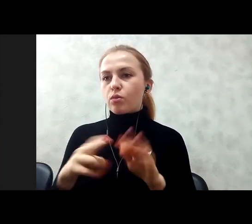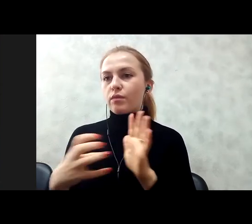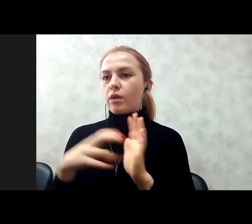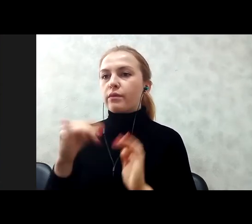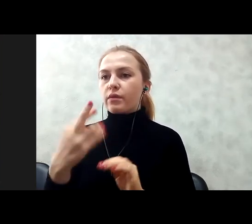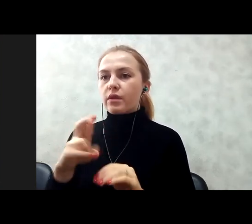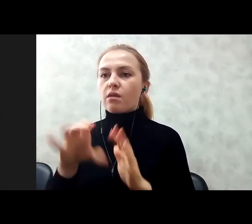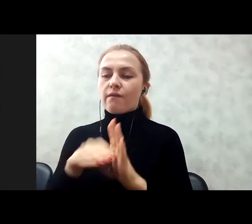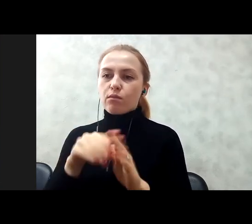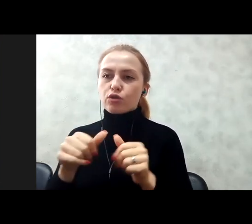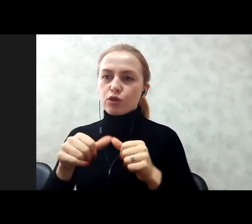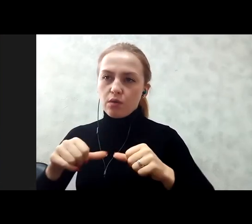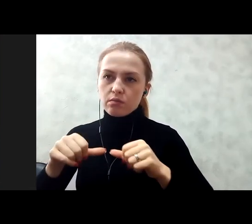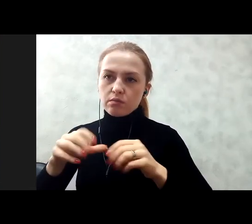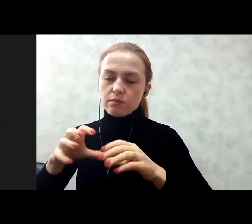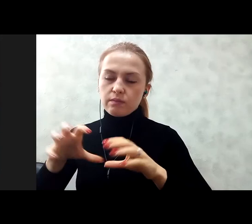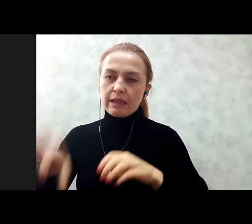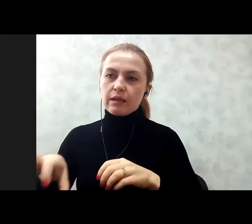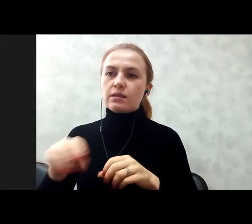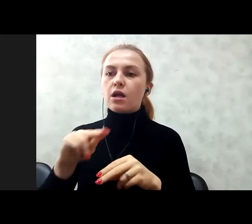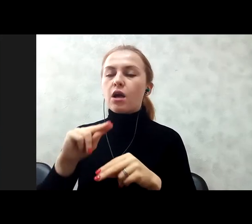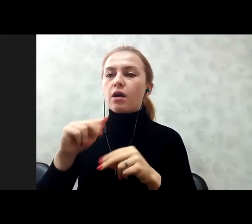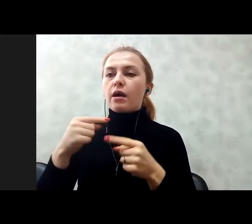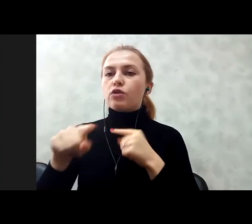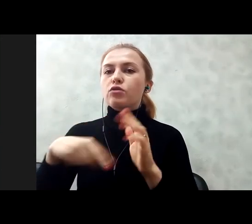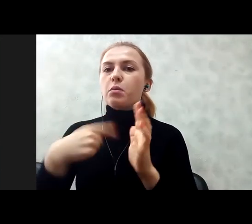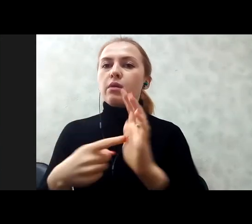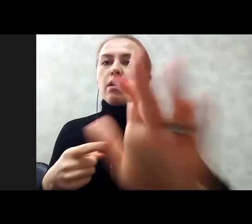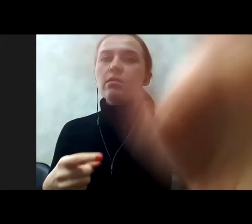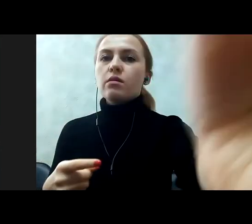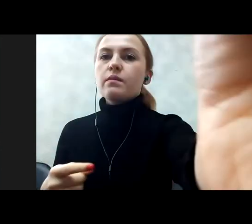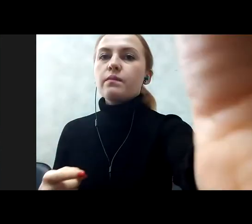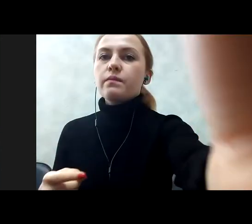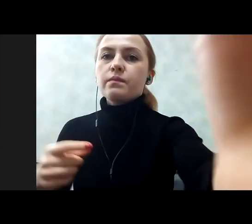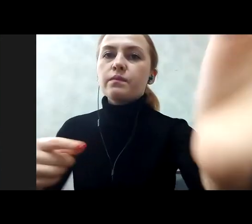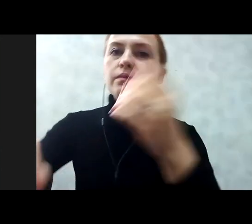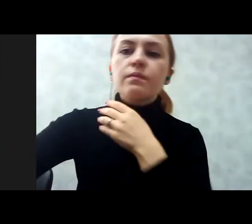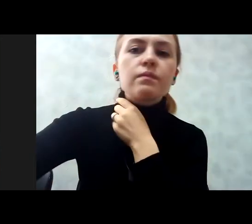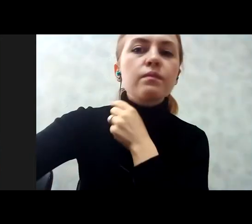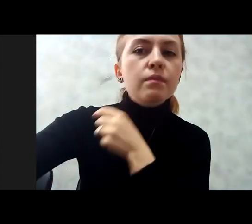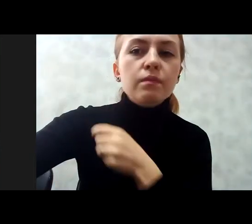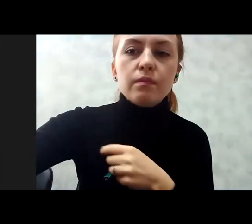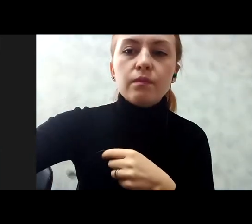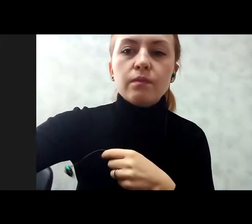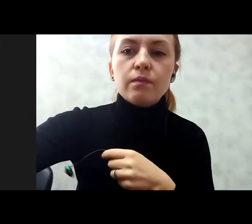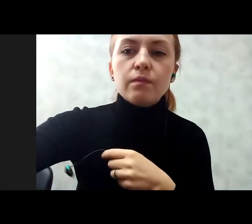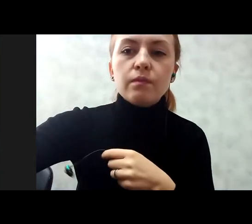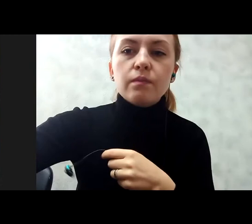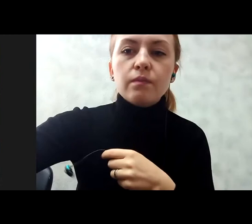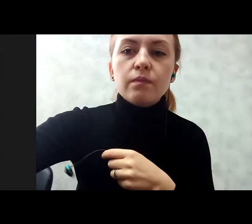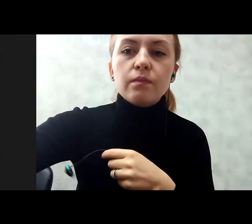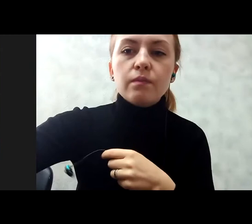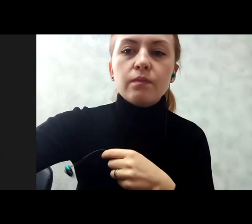hand, there are issues with the technical capacity for the